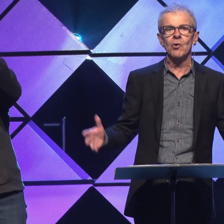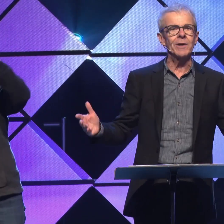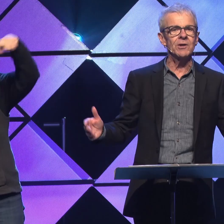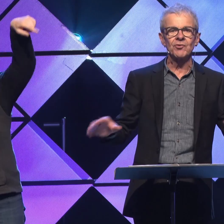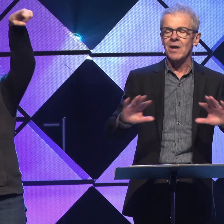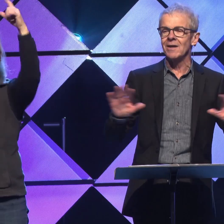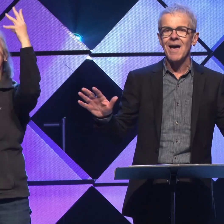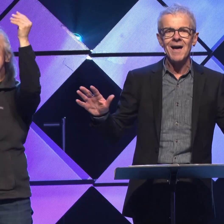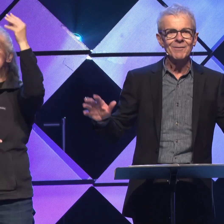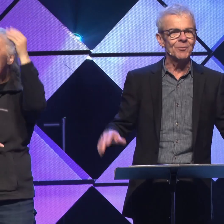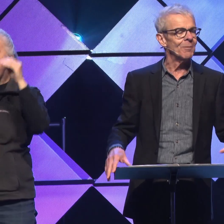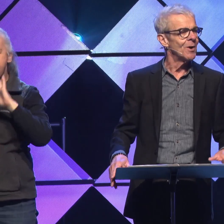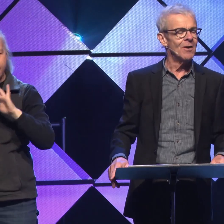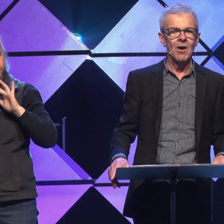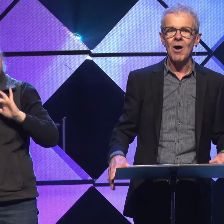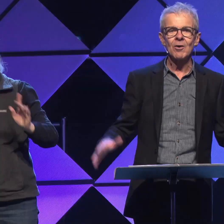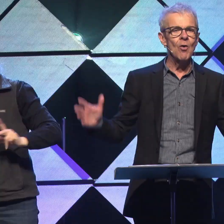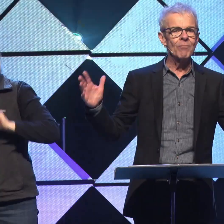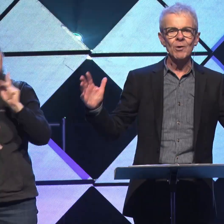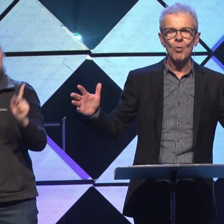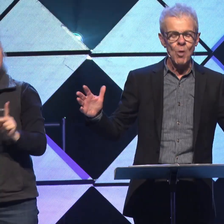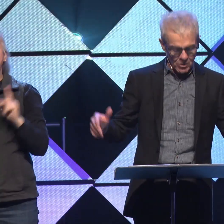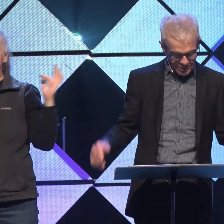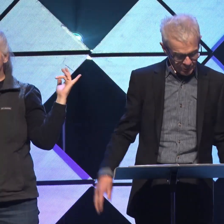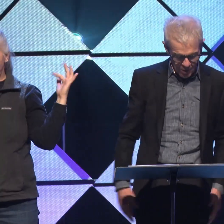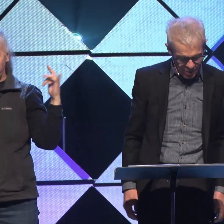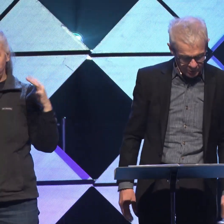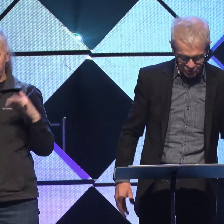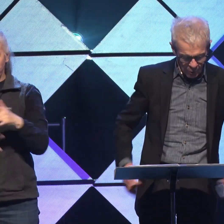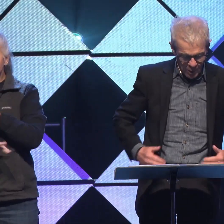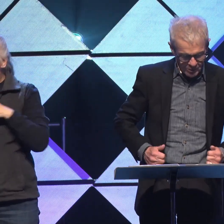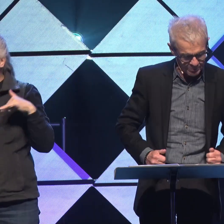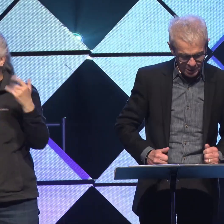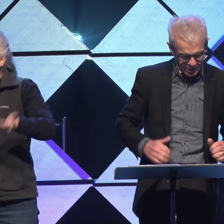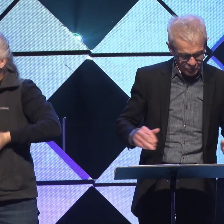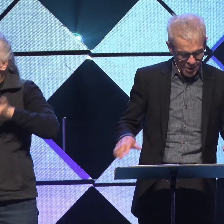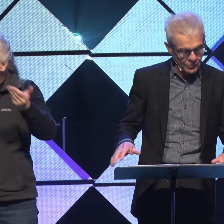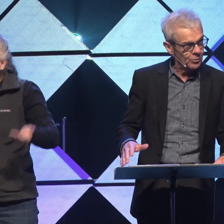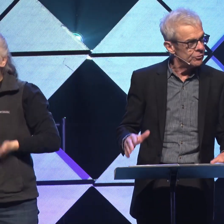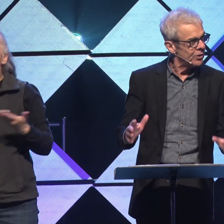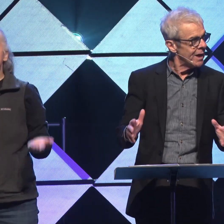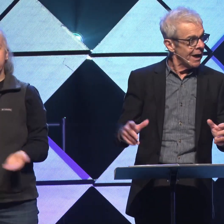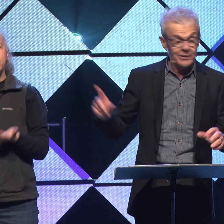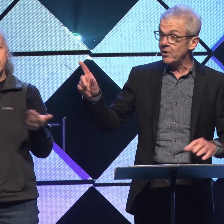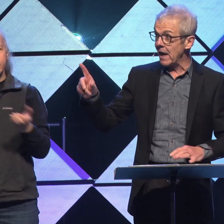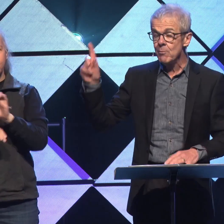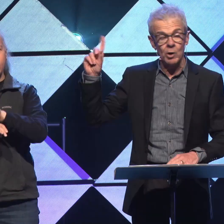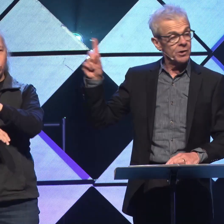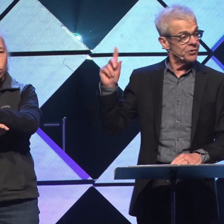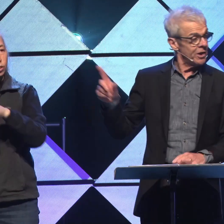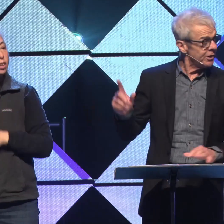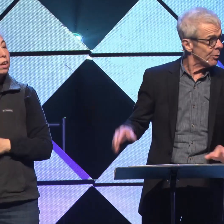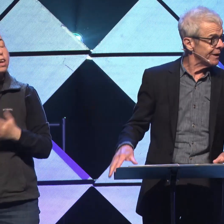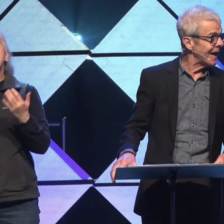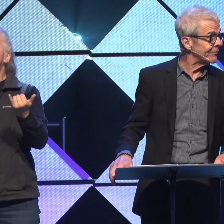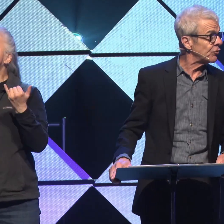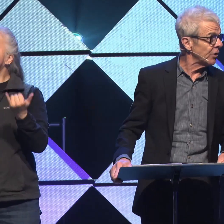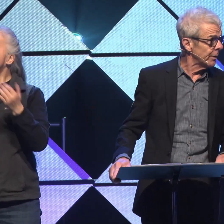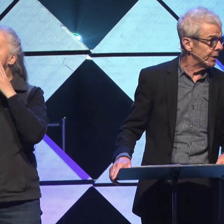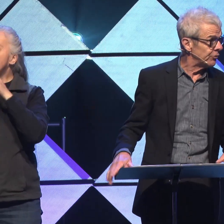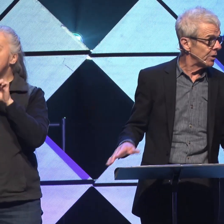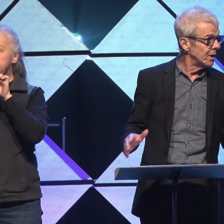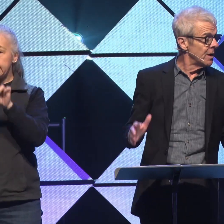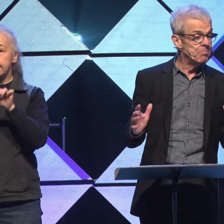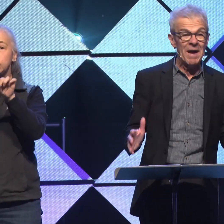those that are joining us online from all over. Welcome. You're always so welcome here at Crossroads. And today we're continuing